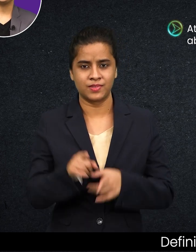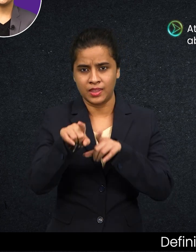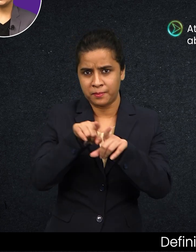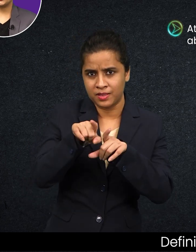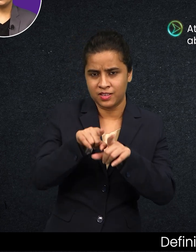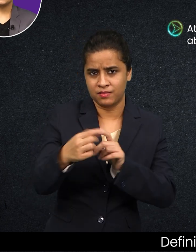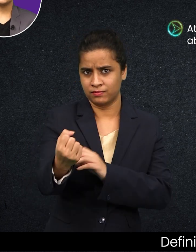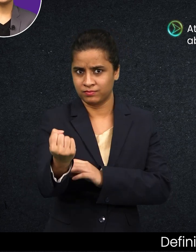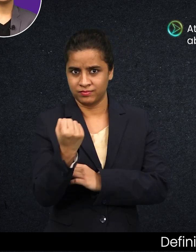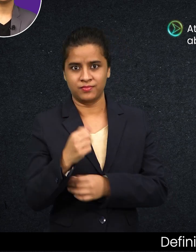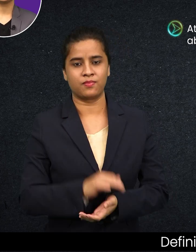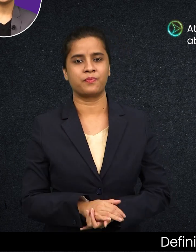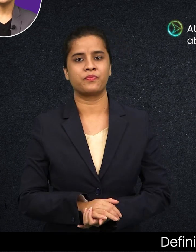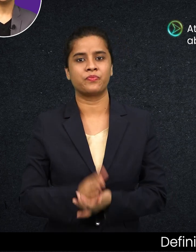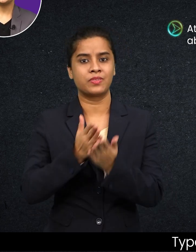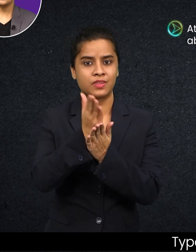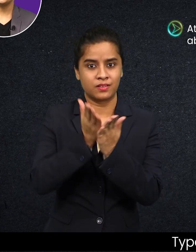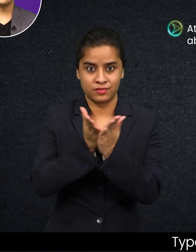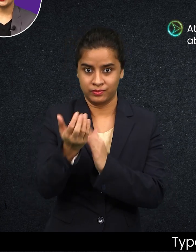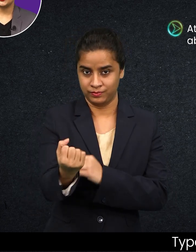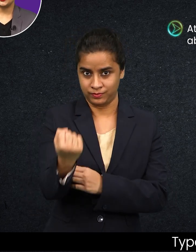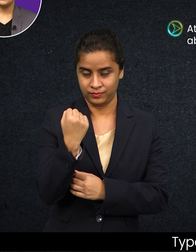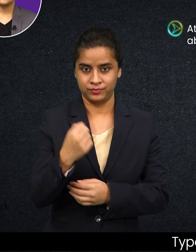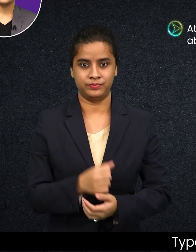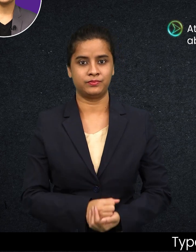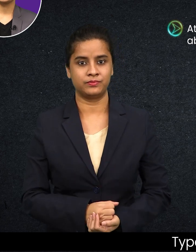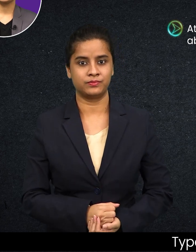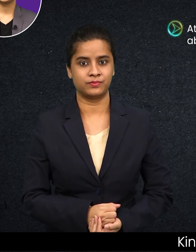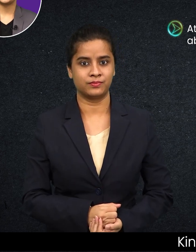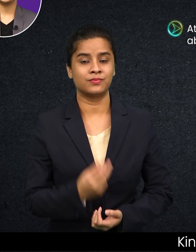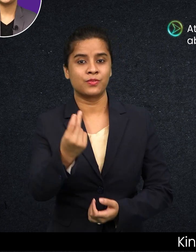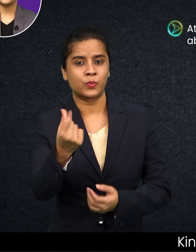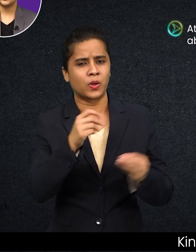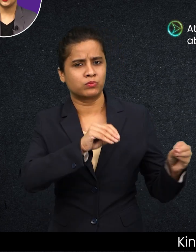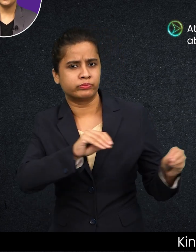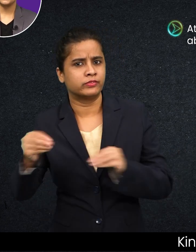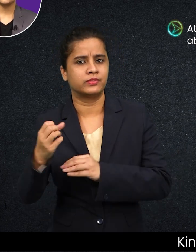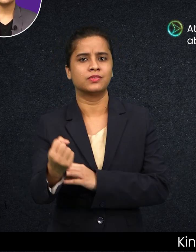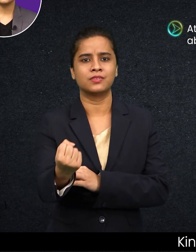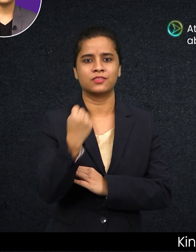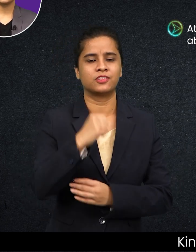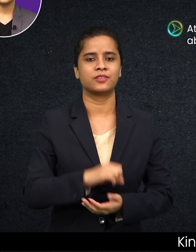definition of energy, types of energy, kinetic energy,